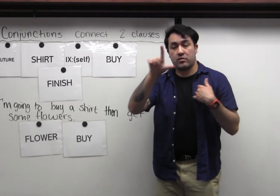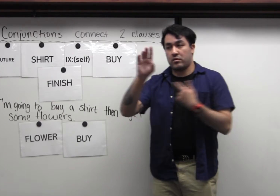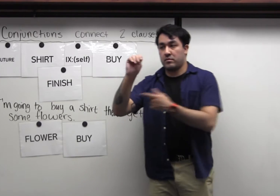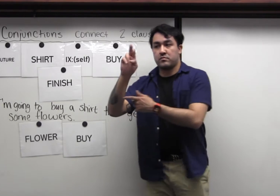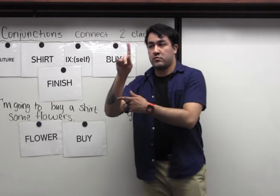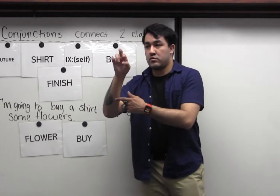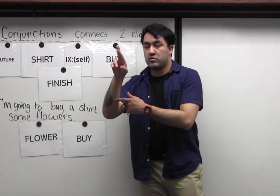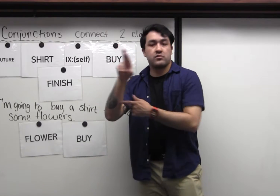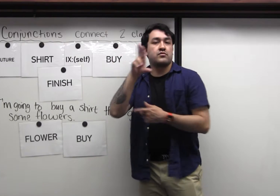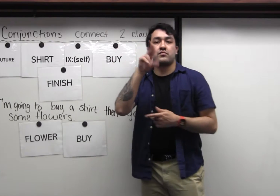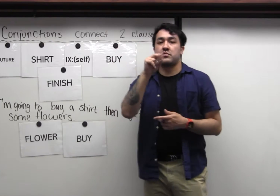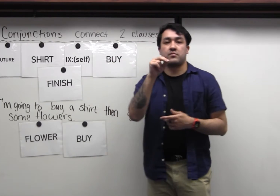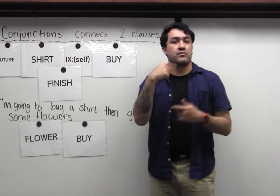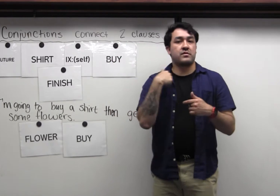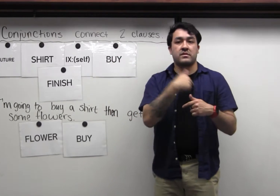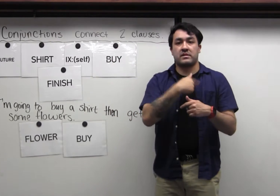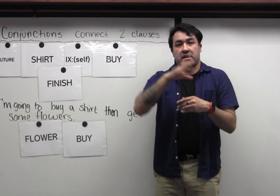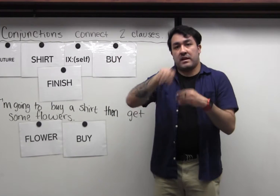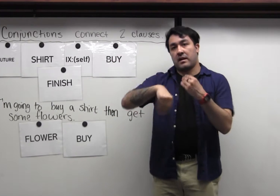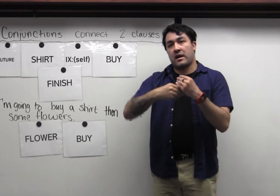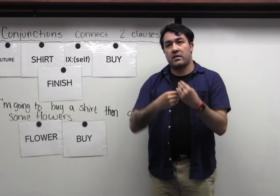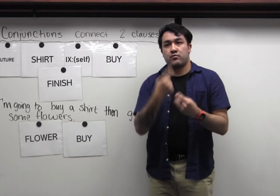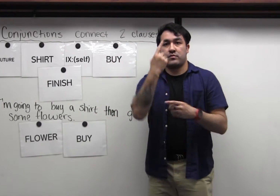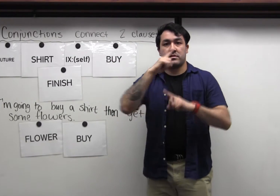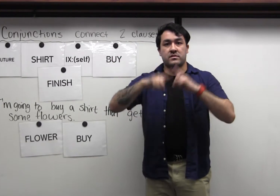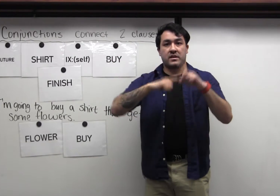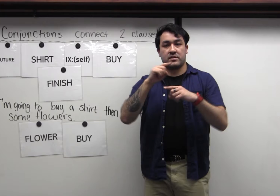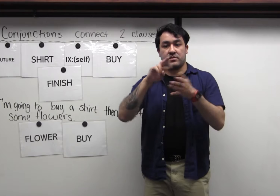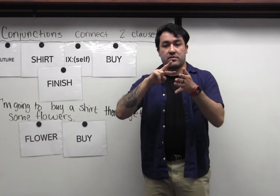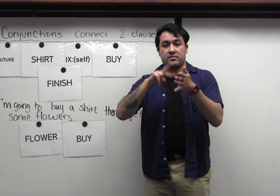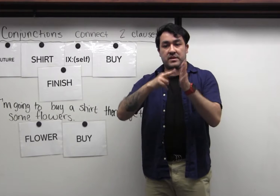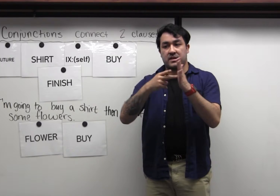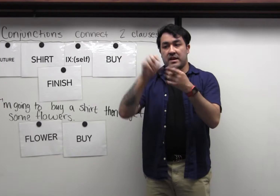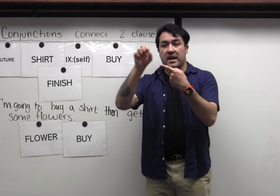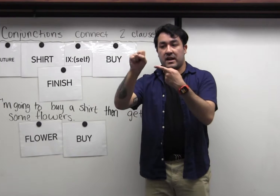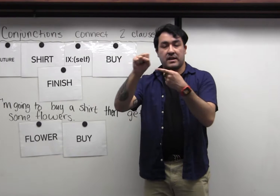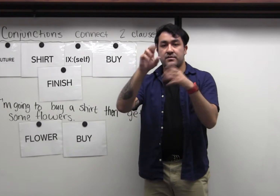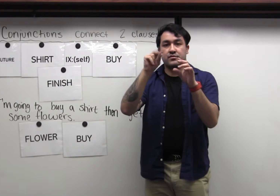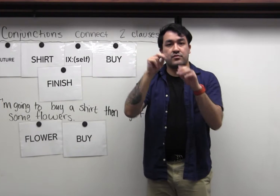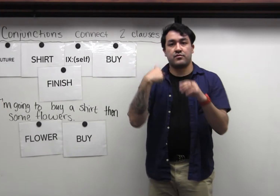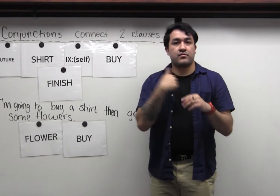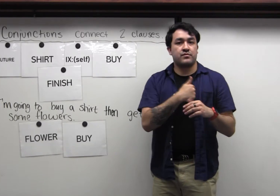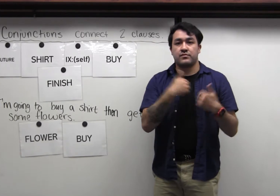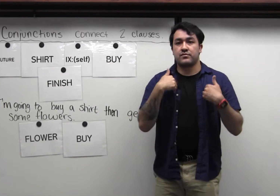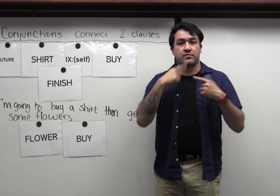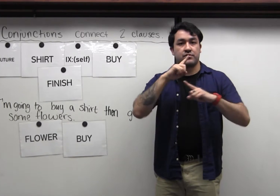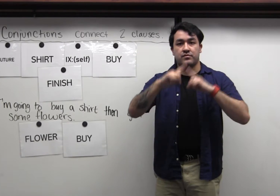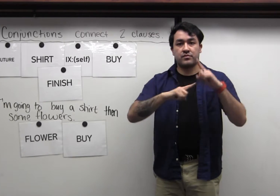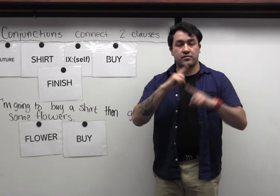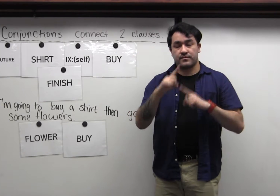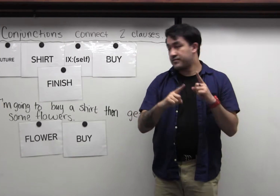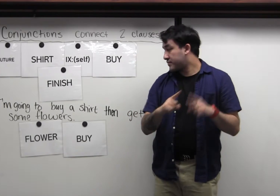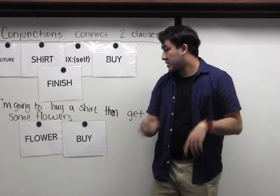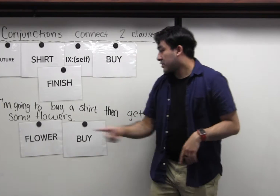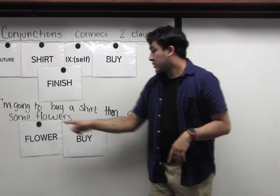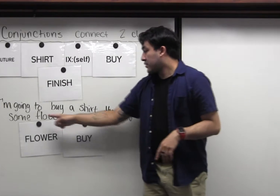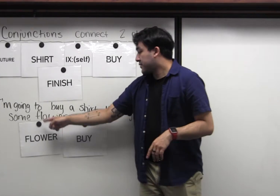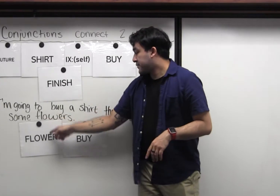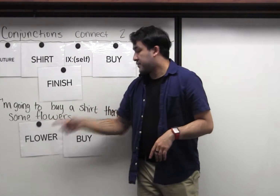in ASL, there's no pluralization. You have to add some type of sign to add the meaning of an as. We can't